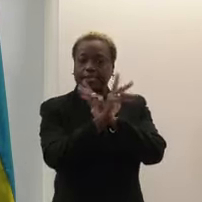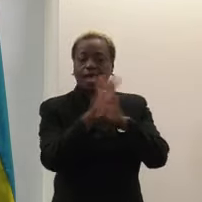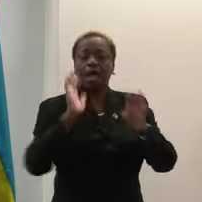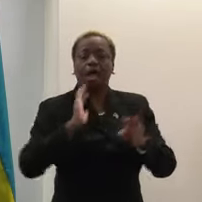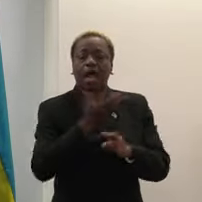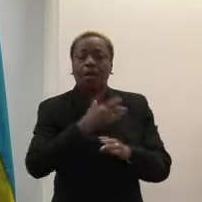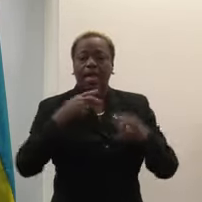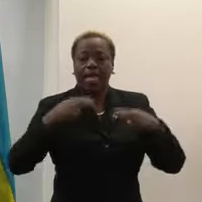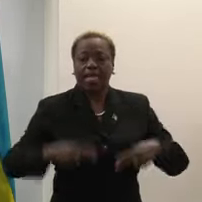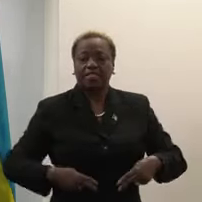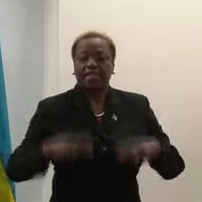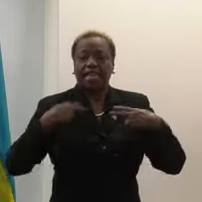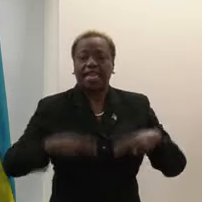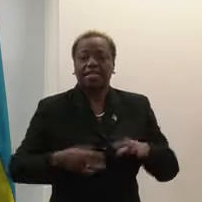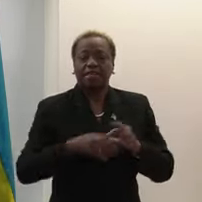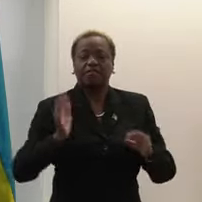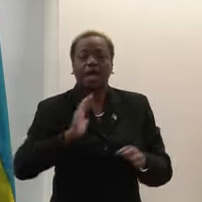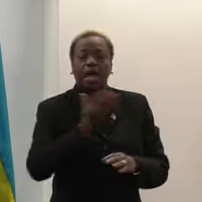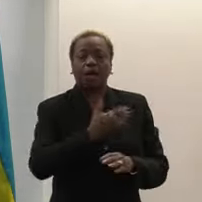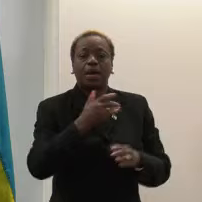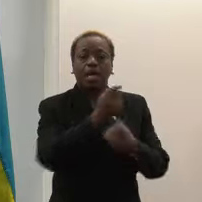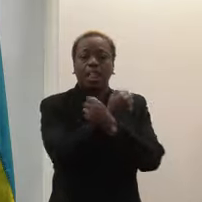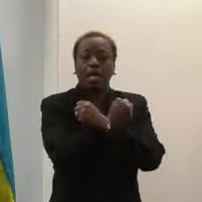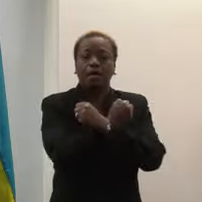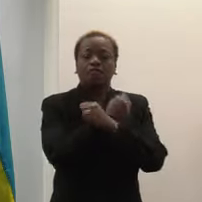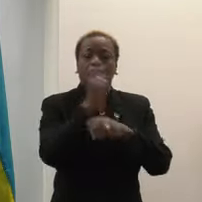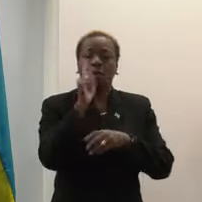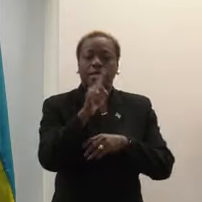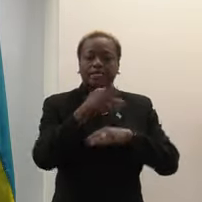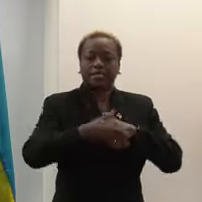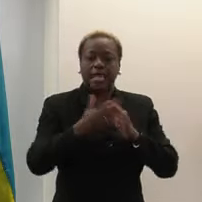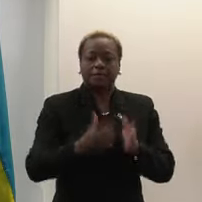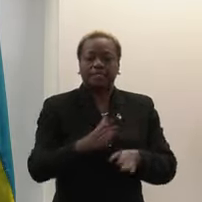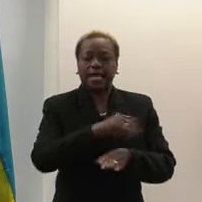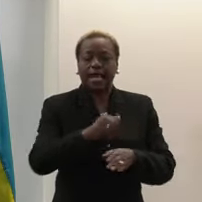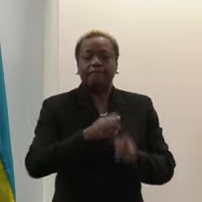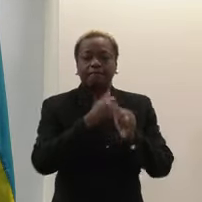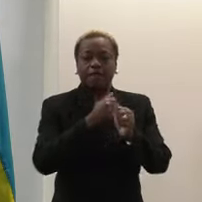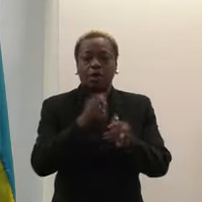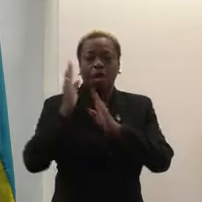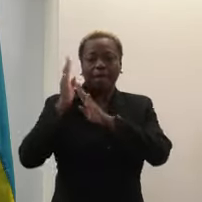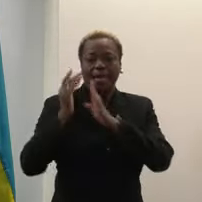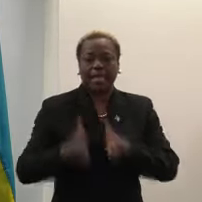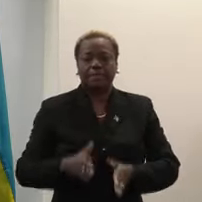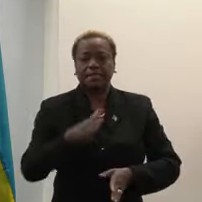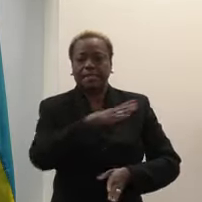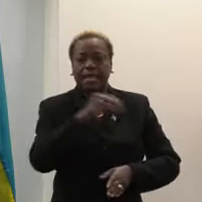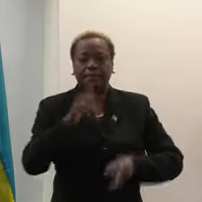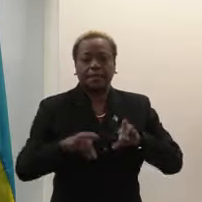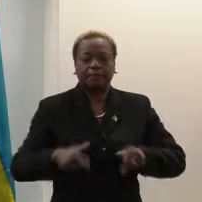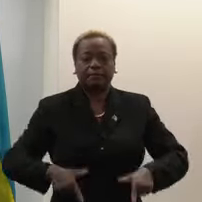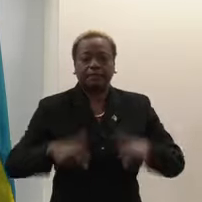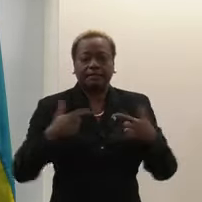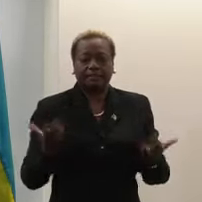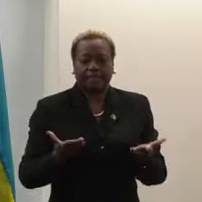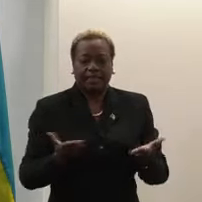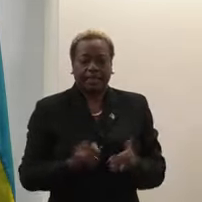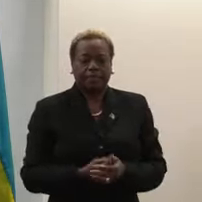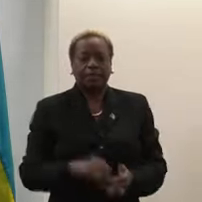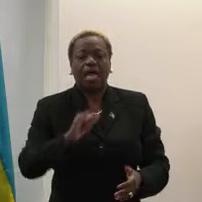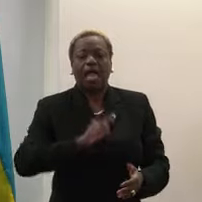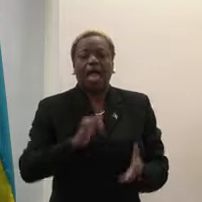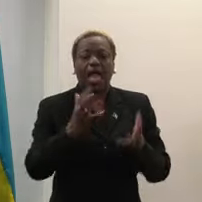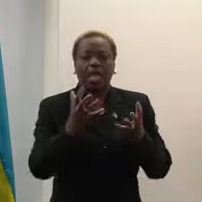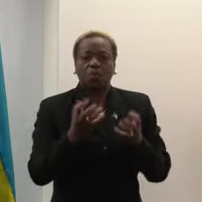health of our loved ones, neighbors, and fellow Bahamians and residents. I want